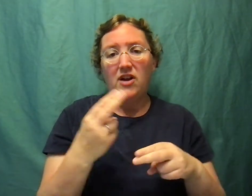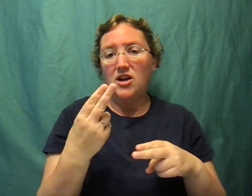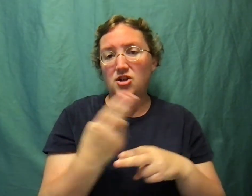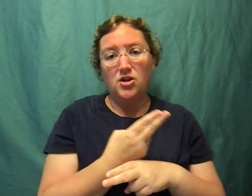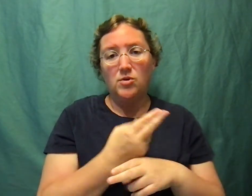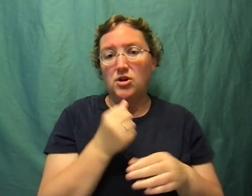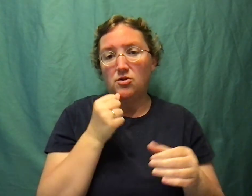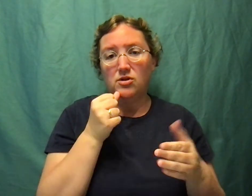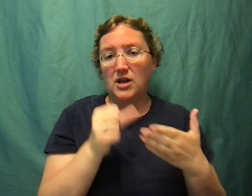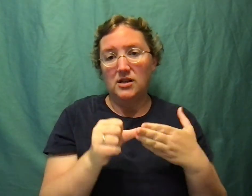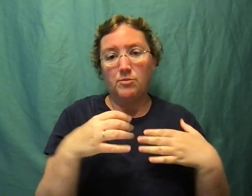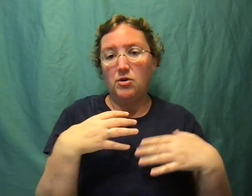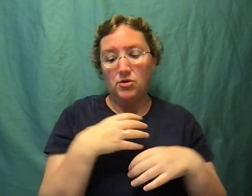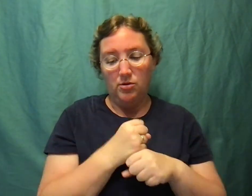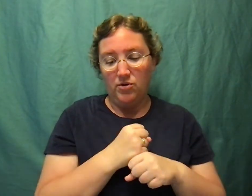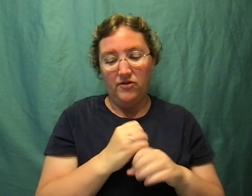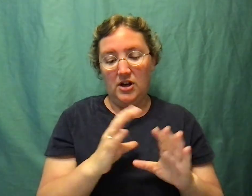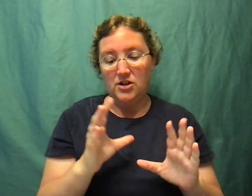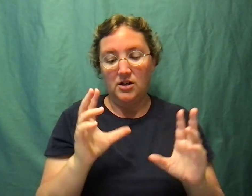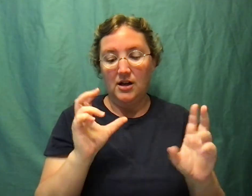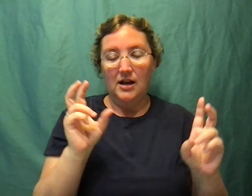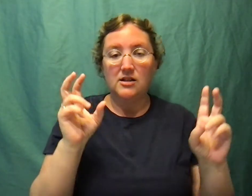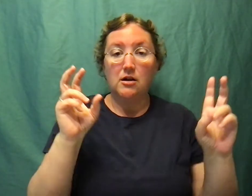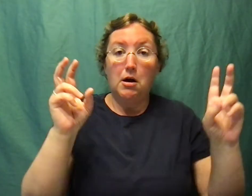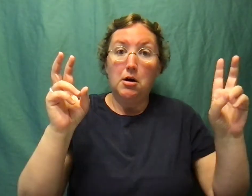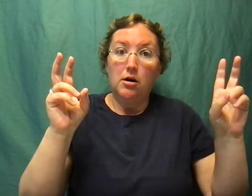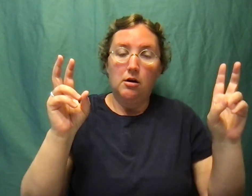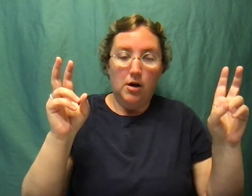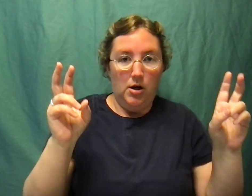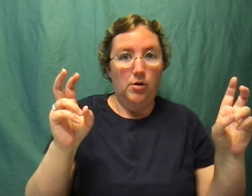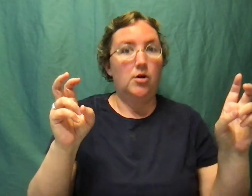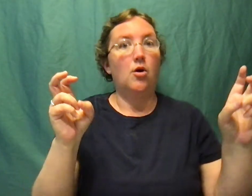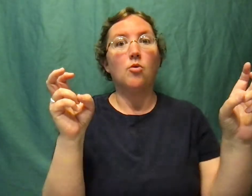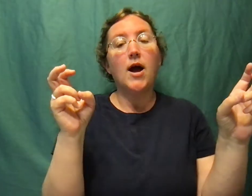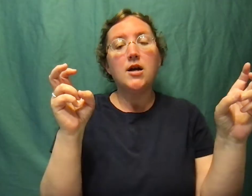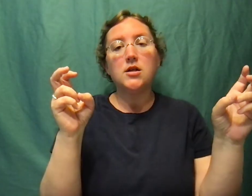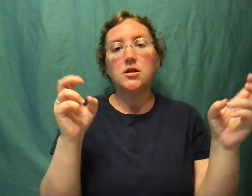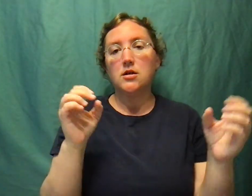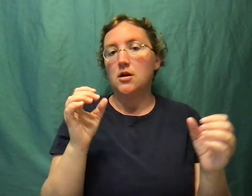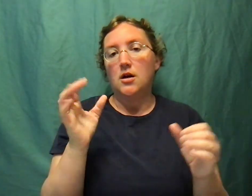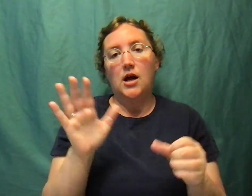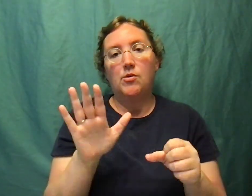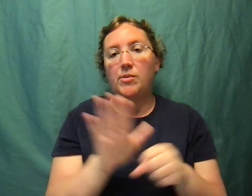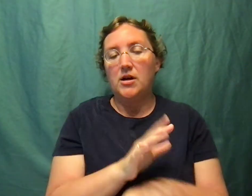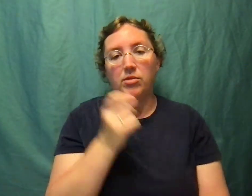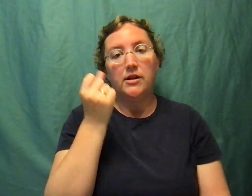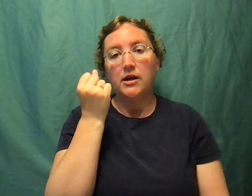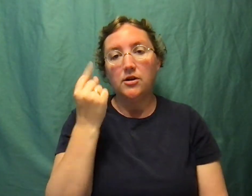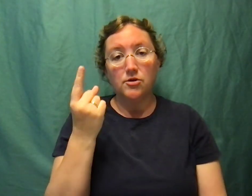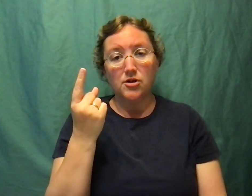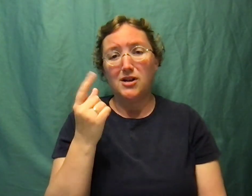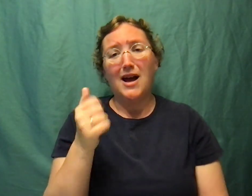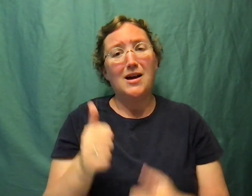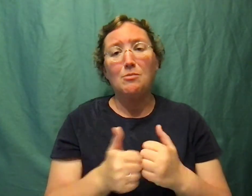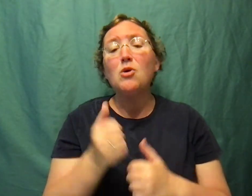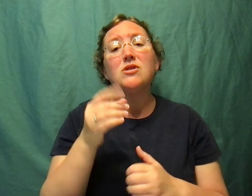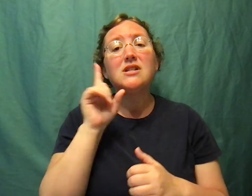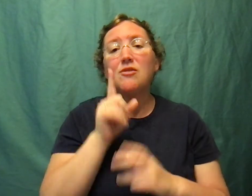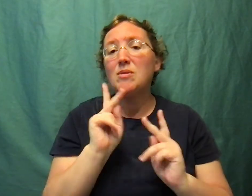abbreviation you would use as a postal abbreviation. It's not correct. It will be completely understood, and most deaf people